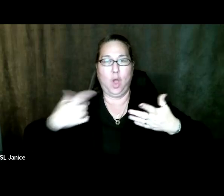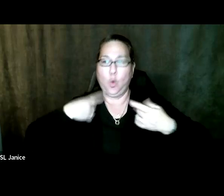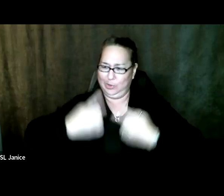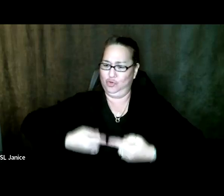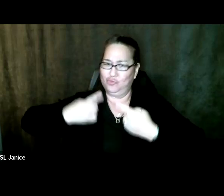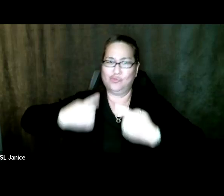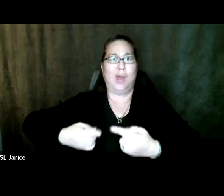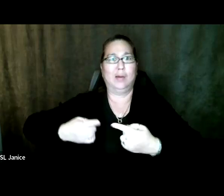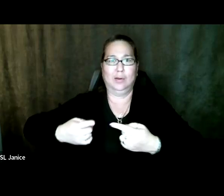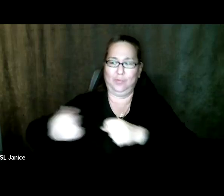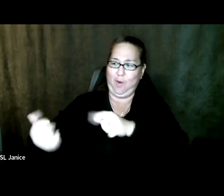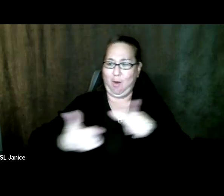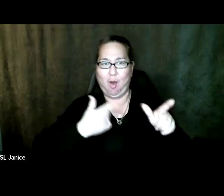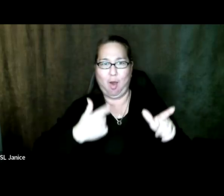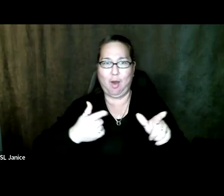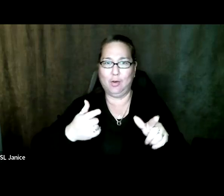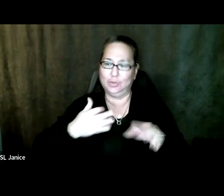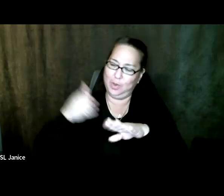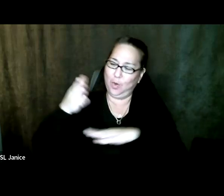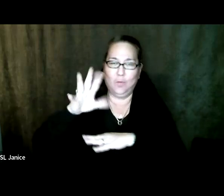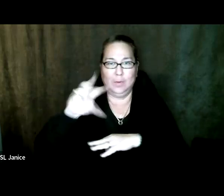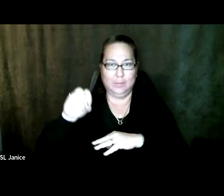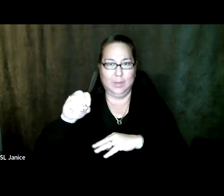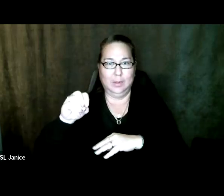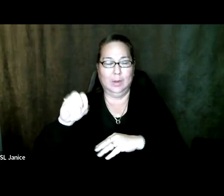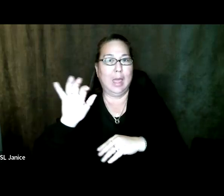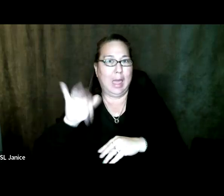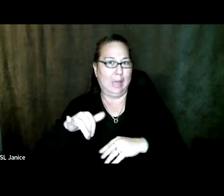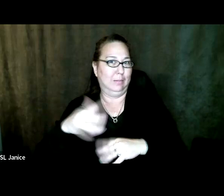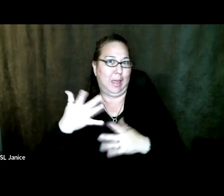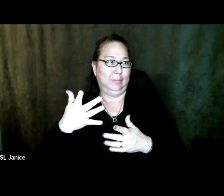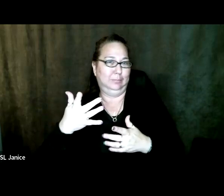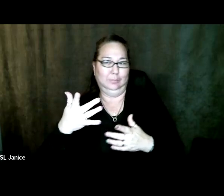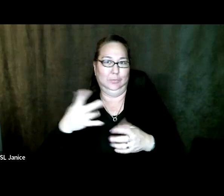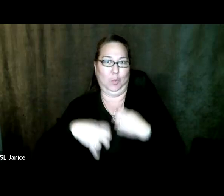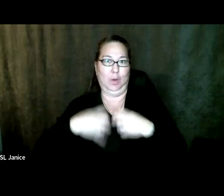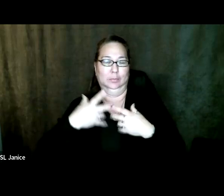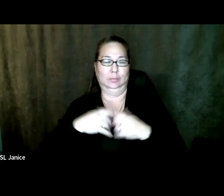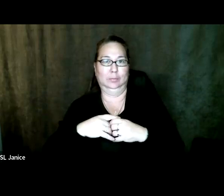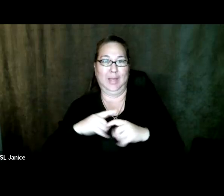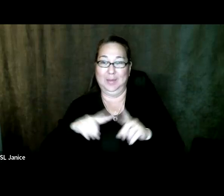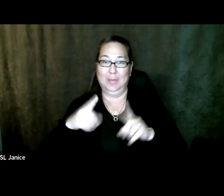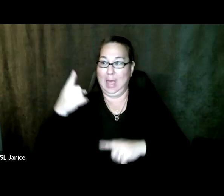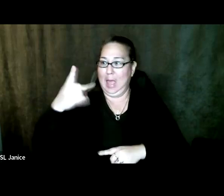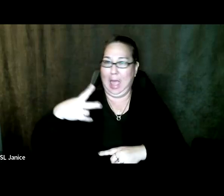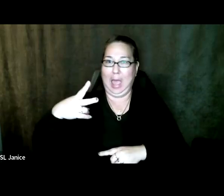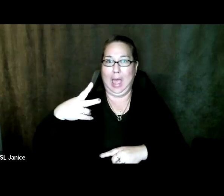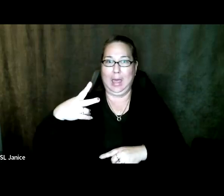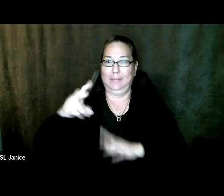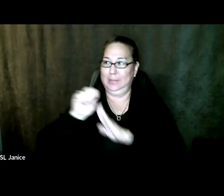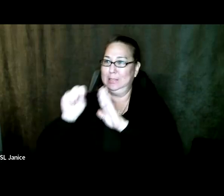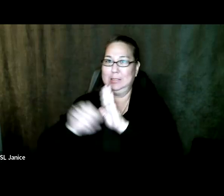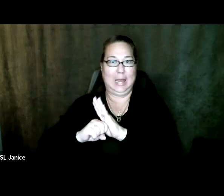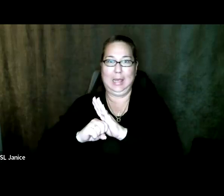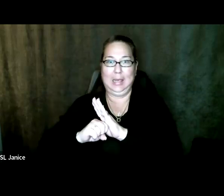we do that is by learning more than other districts. That's what it comes down to. But half the state is below 50 and half